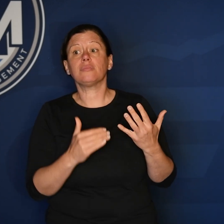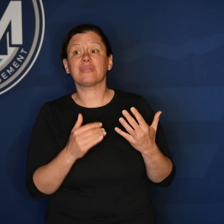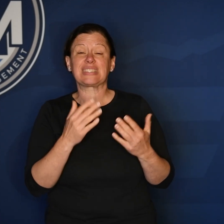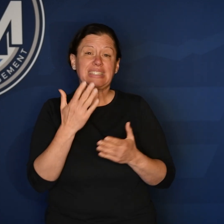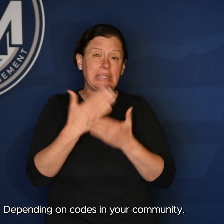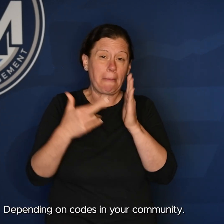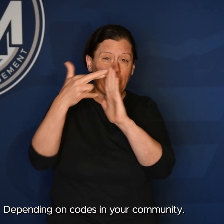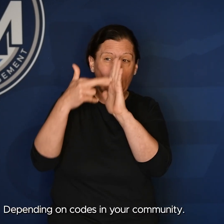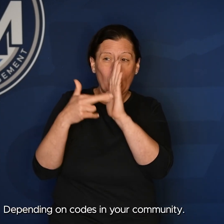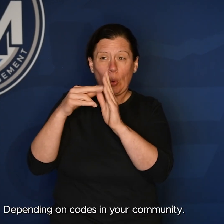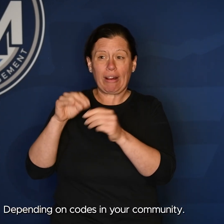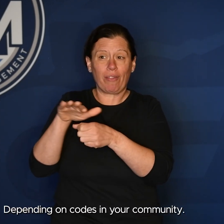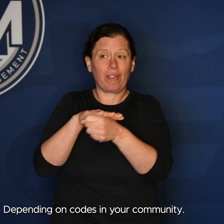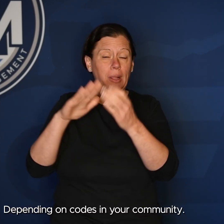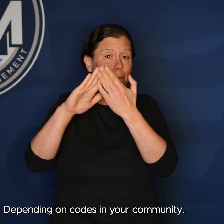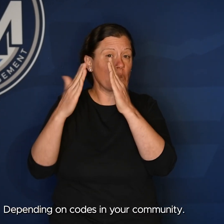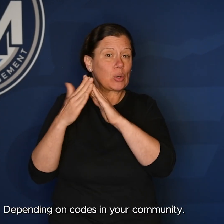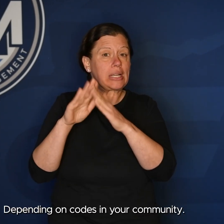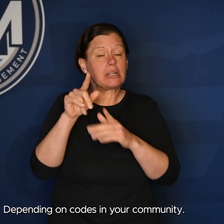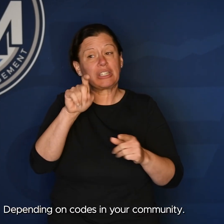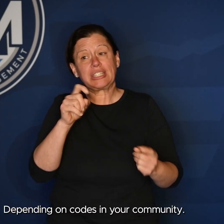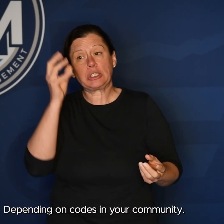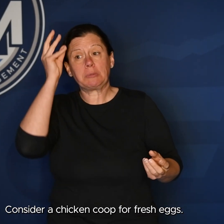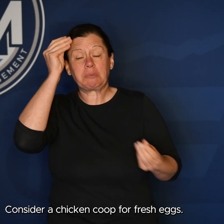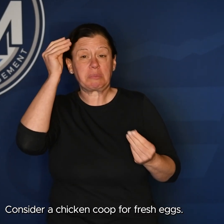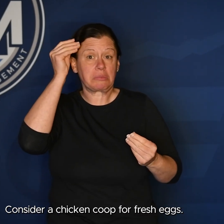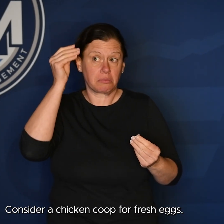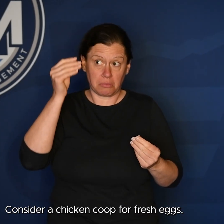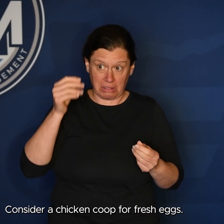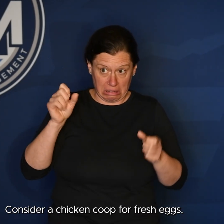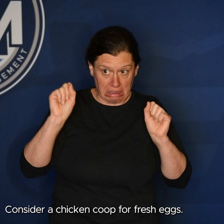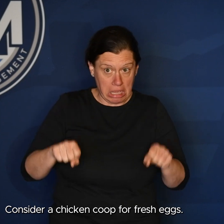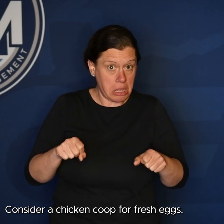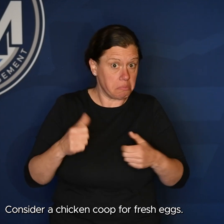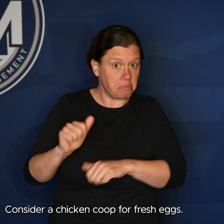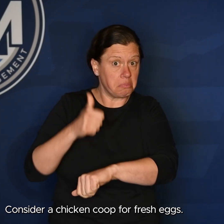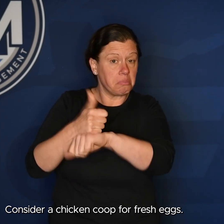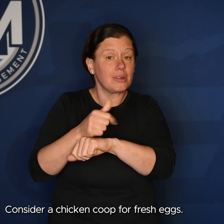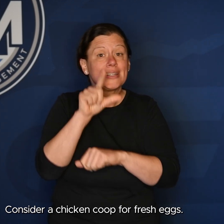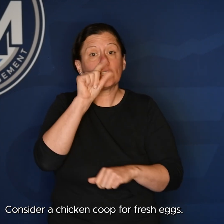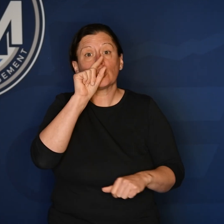Depending on codes in your community, consider a chicken coop for fresh eggs.